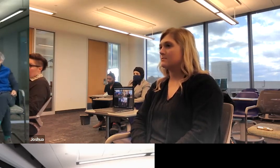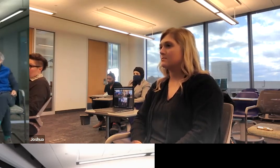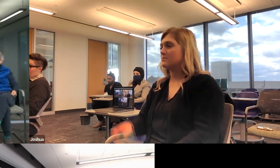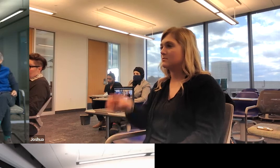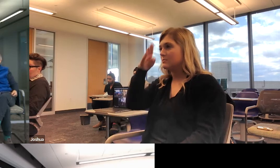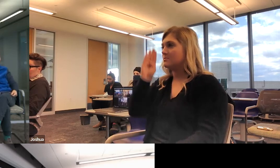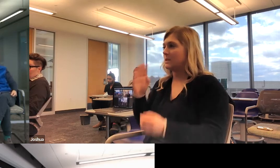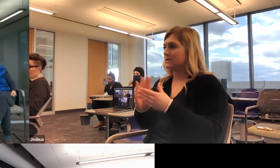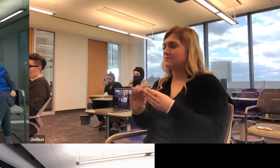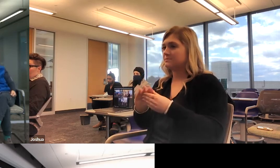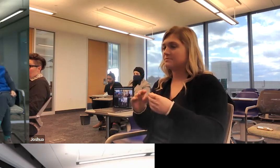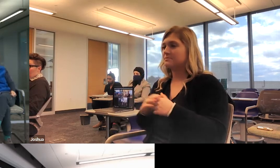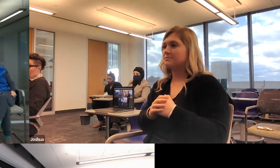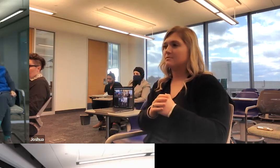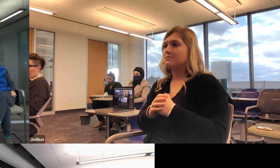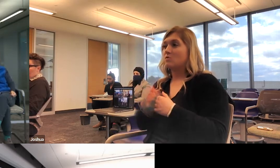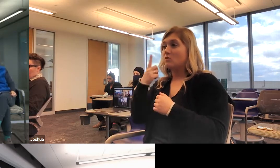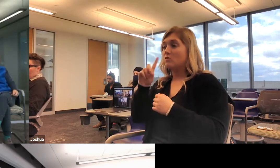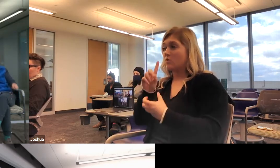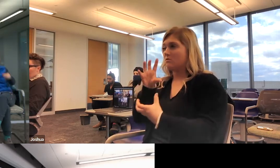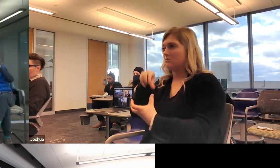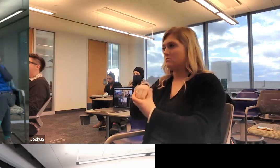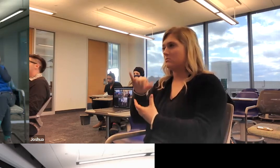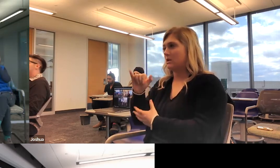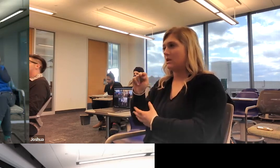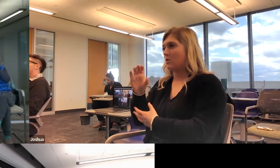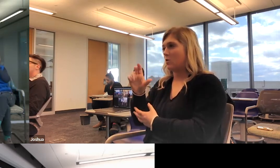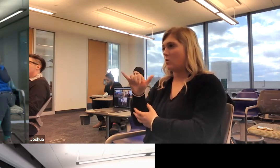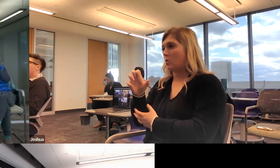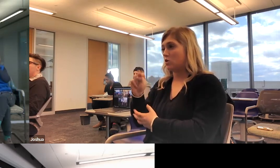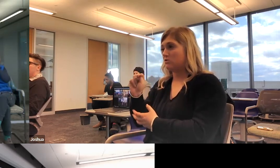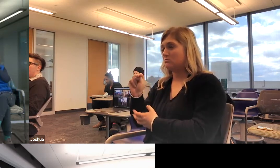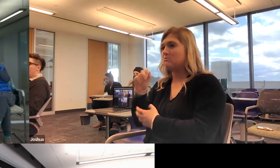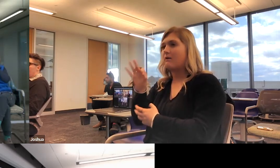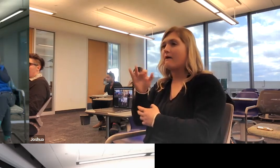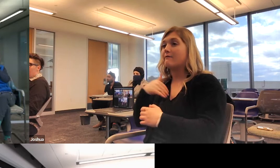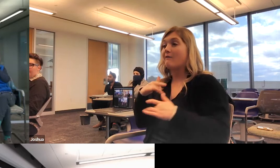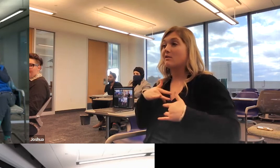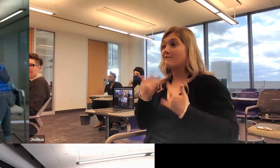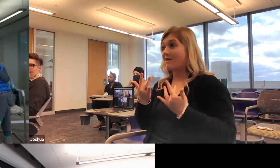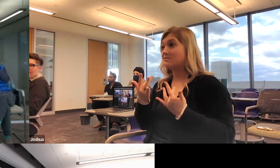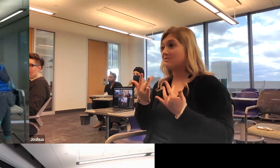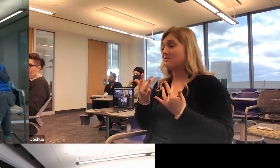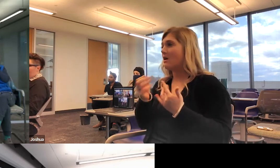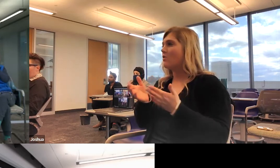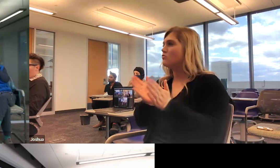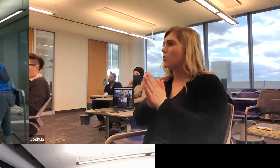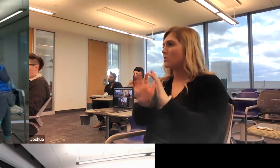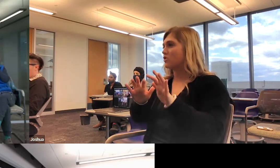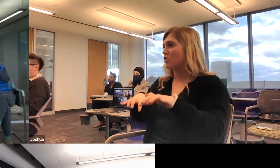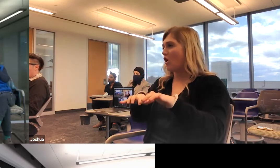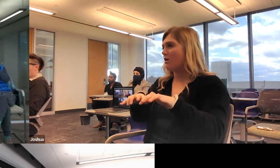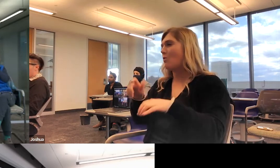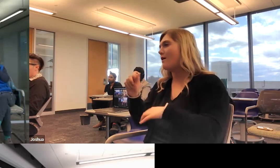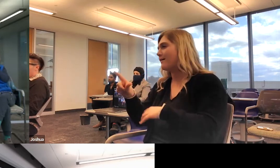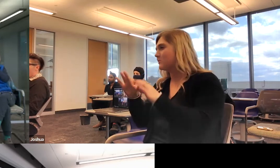This is Betsy. So for inclusion, you know, if you have an event and you've requested CART or